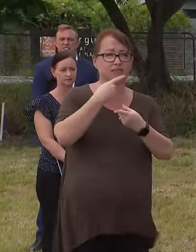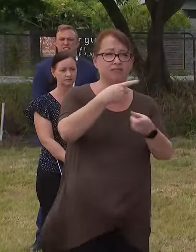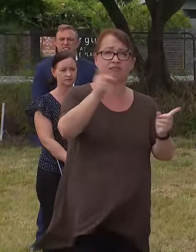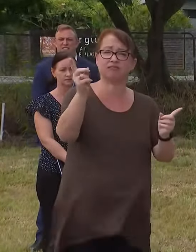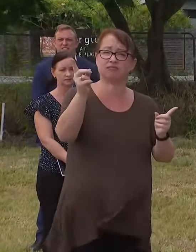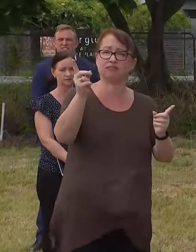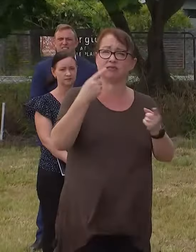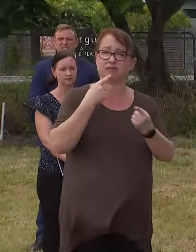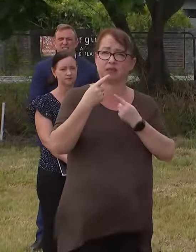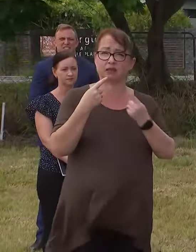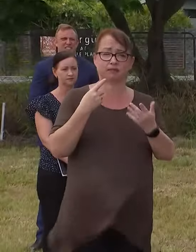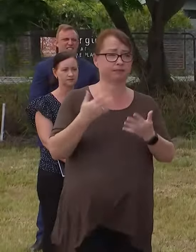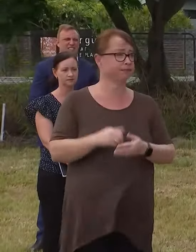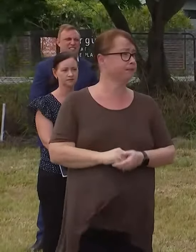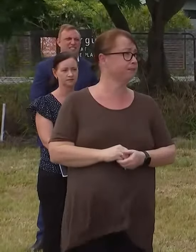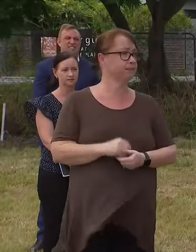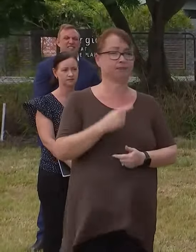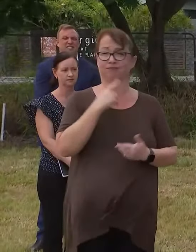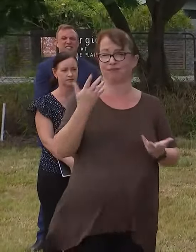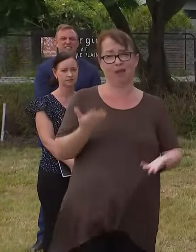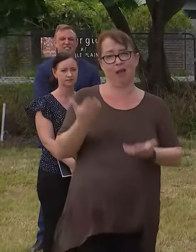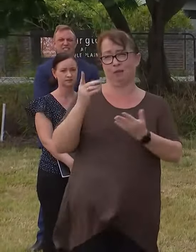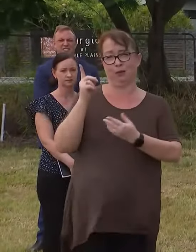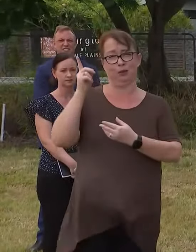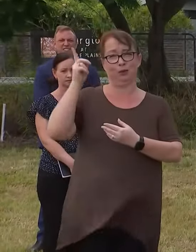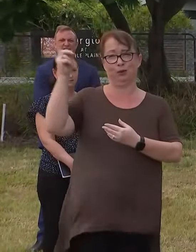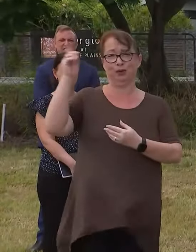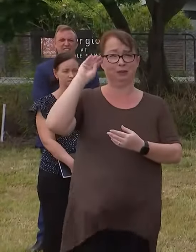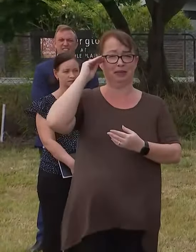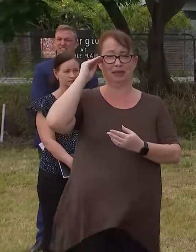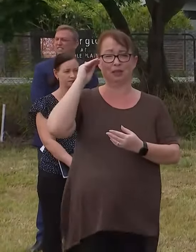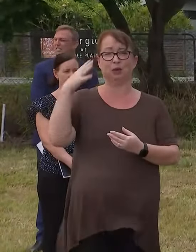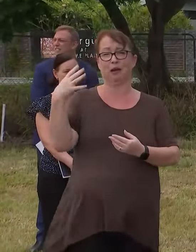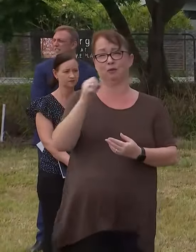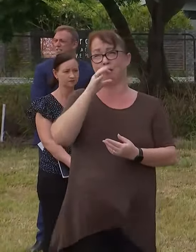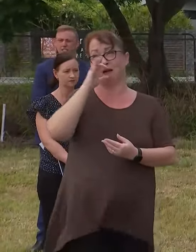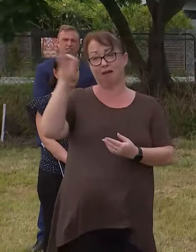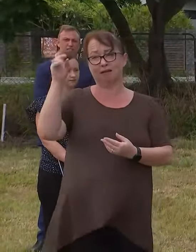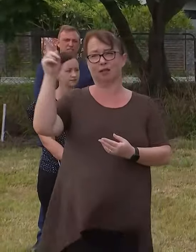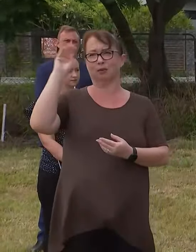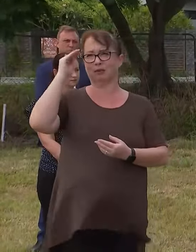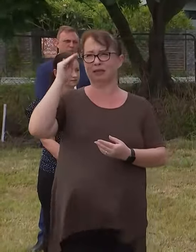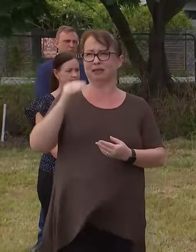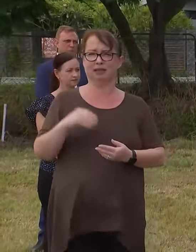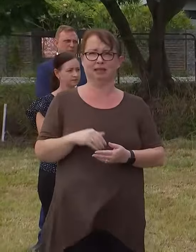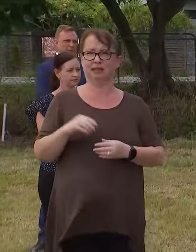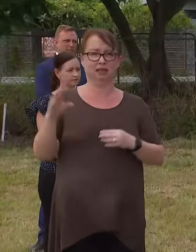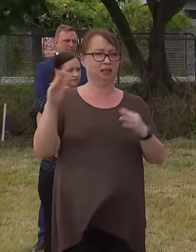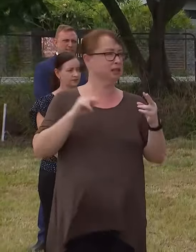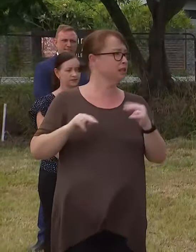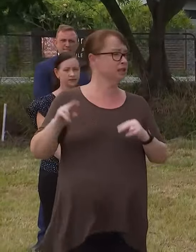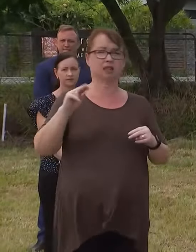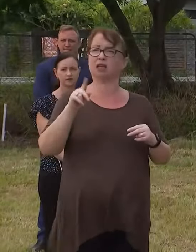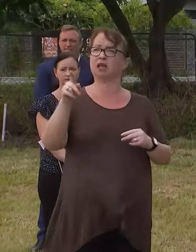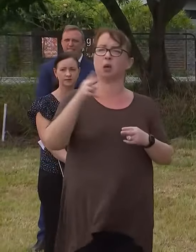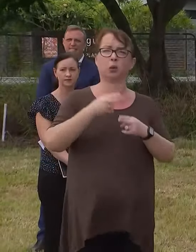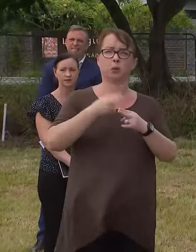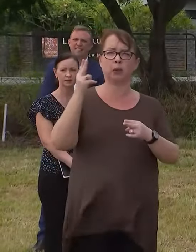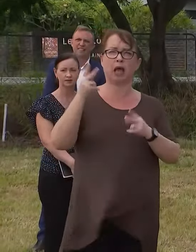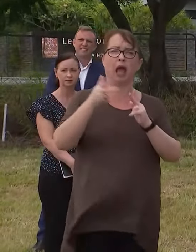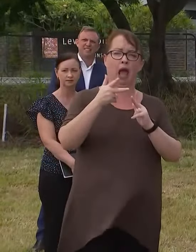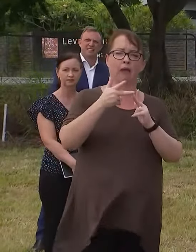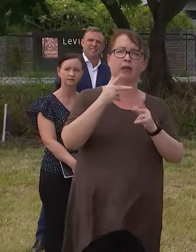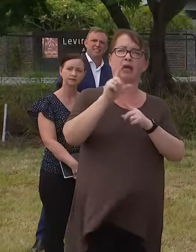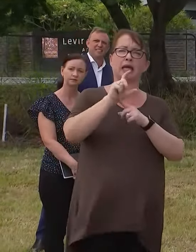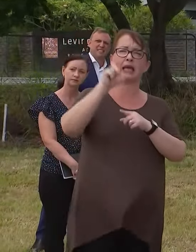Well, that's a matter for them. Yep, so you'd have to ask the committee. Just quickly on another matter, just up in Cairns, there's